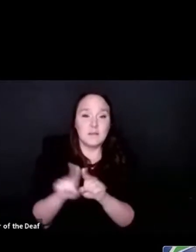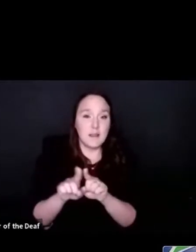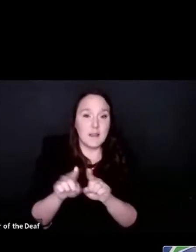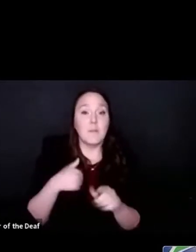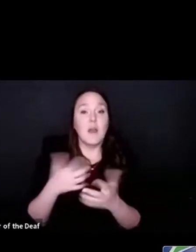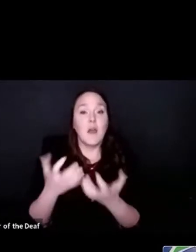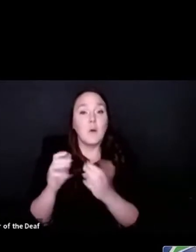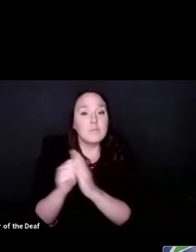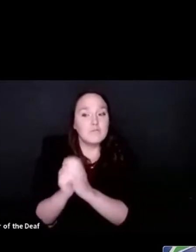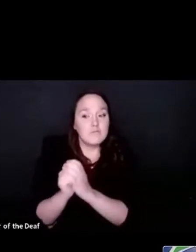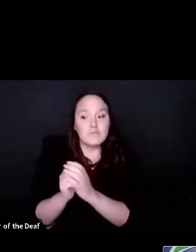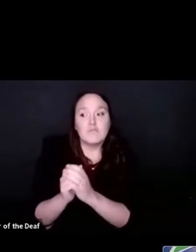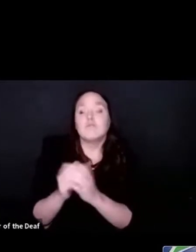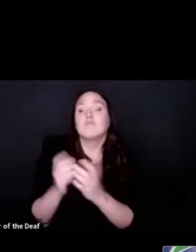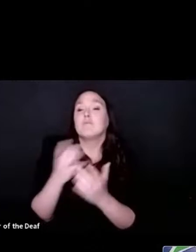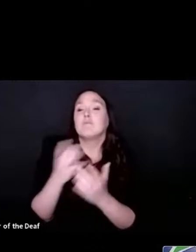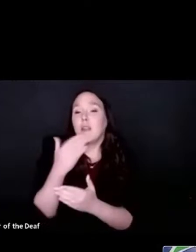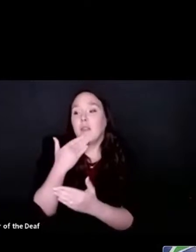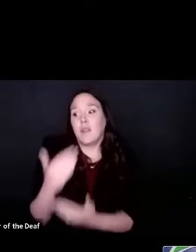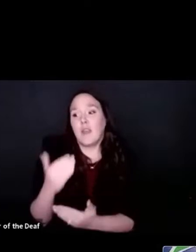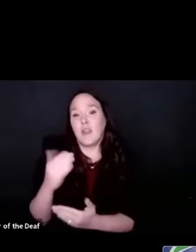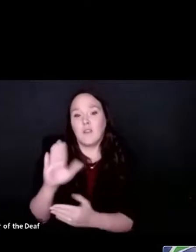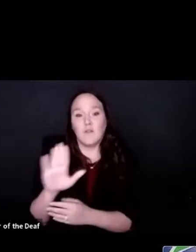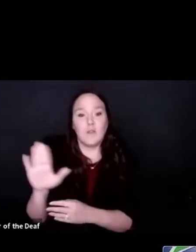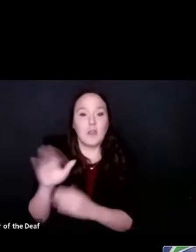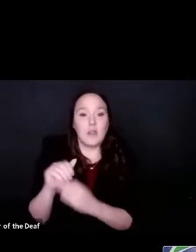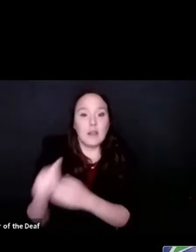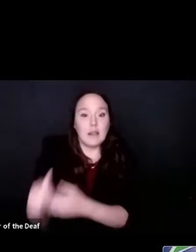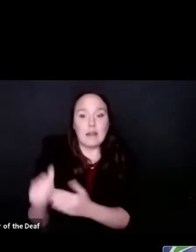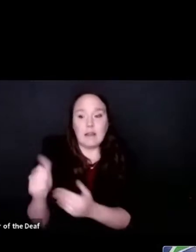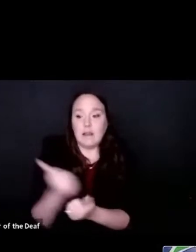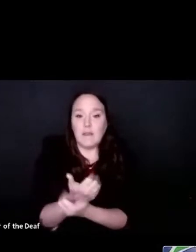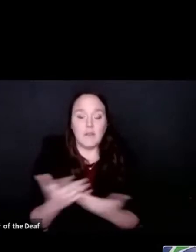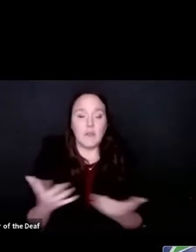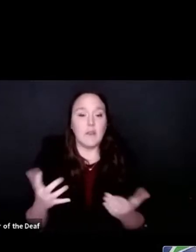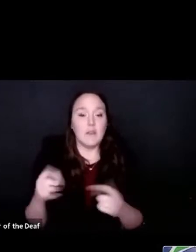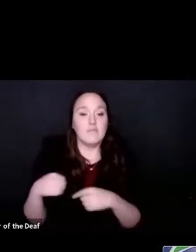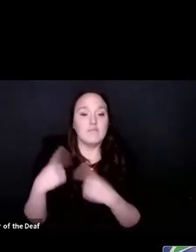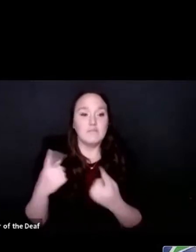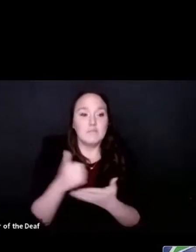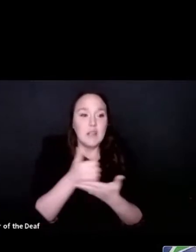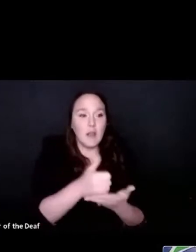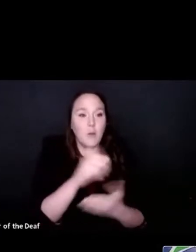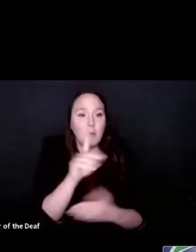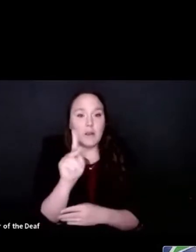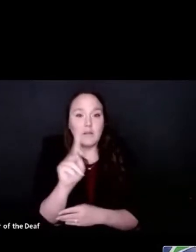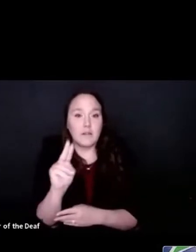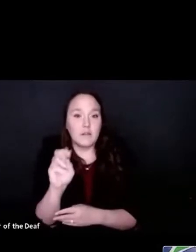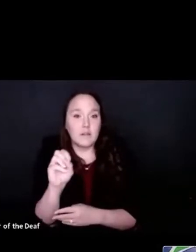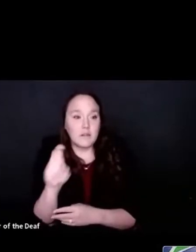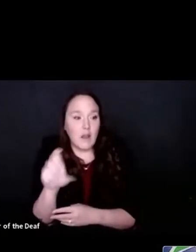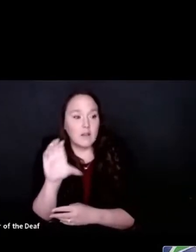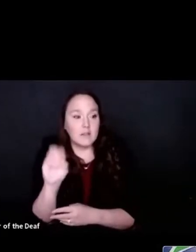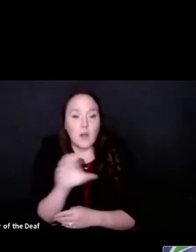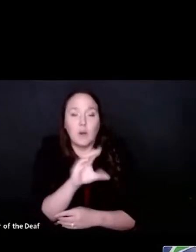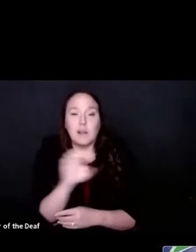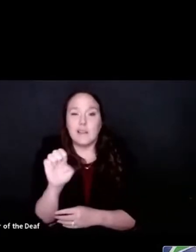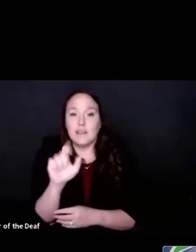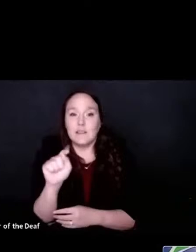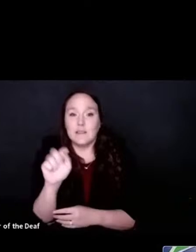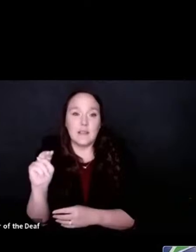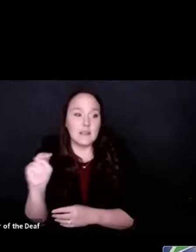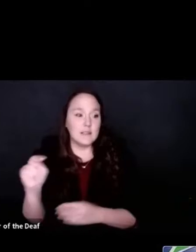and thank them for being at the tip of the spear as it relates to helping Knox Countyans and East Tennesseans